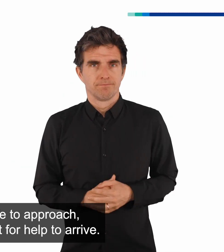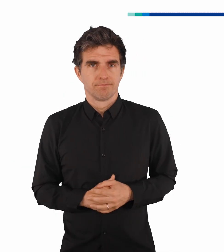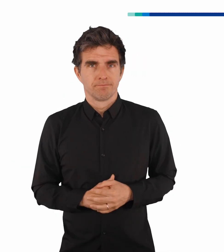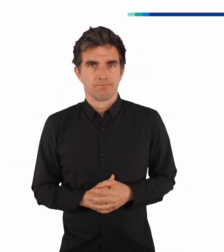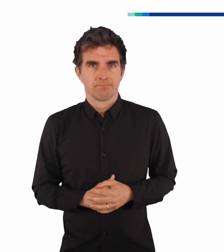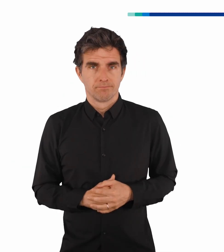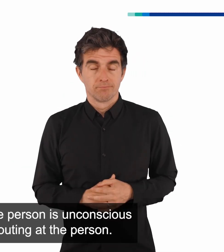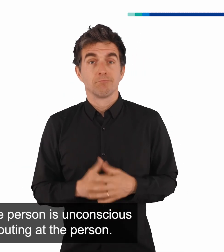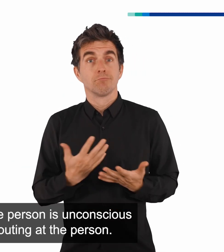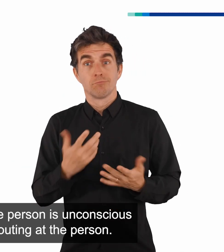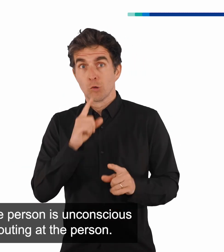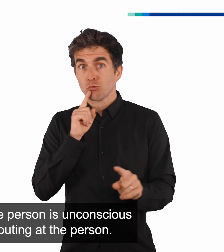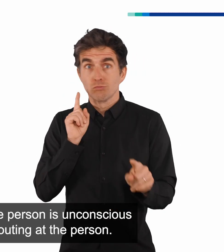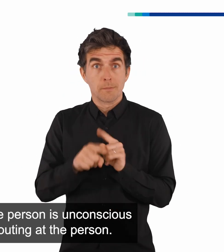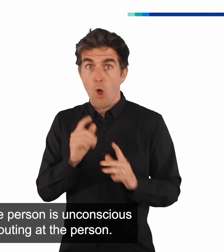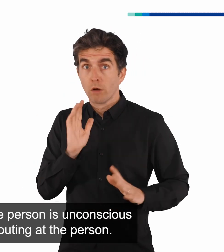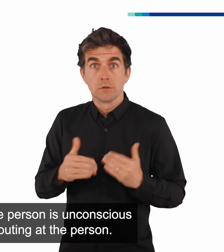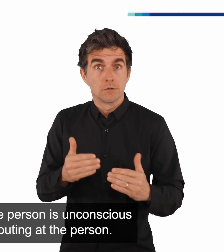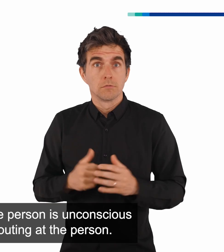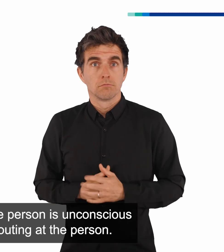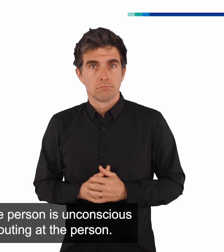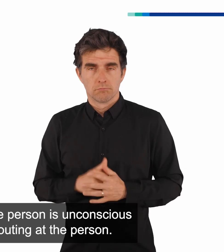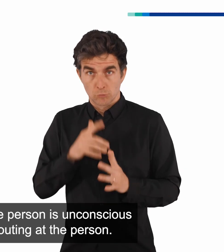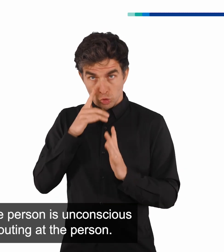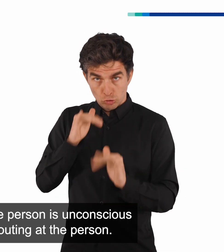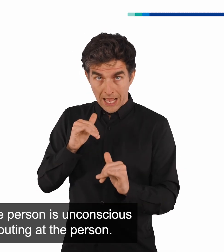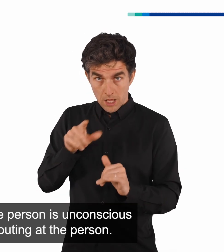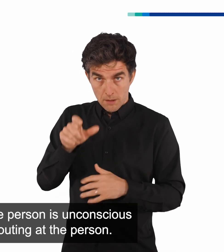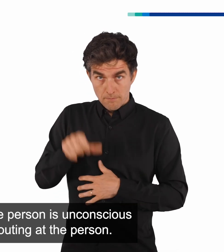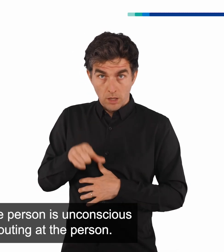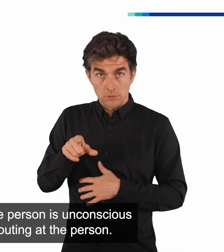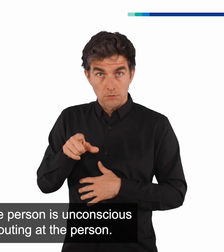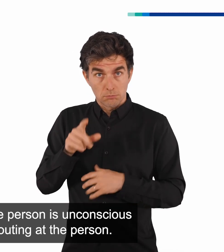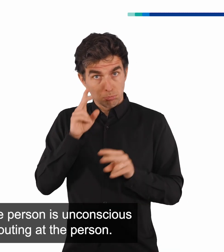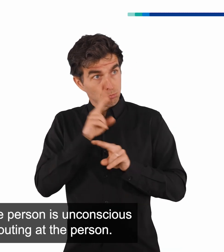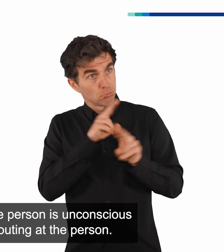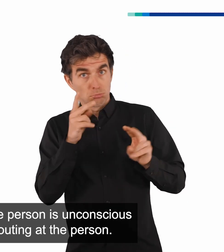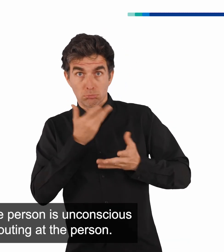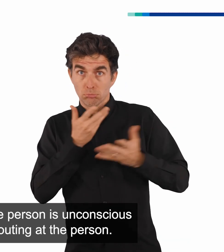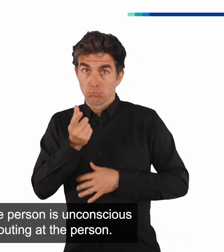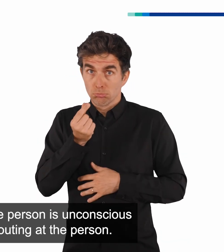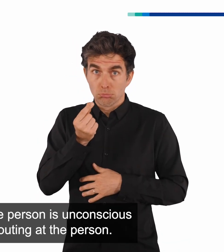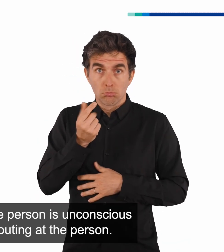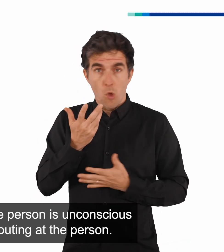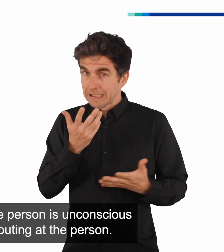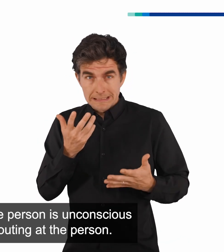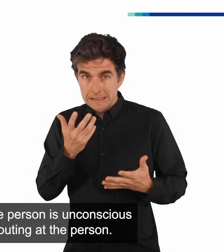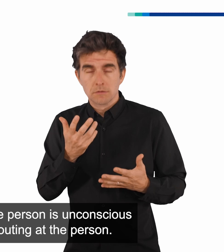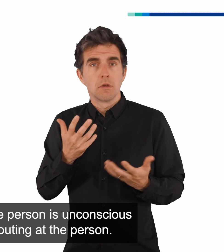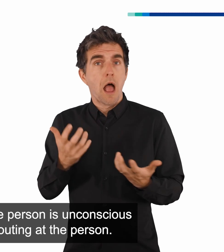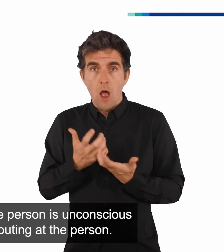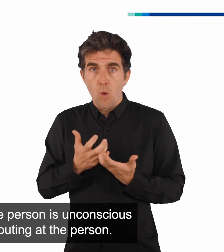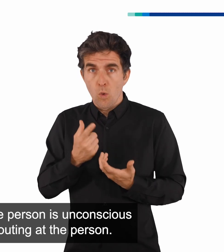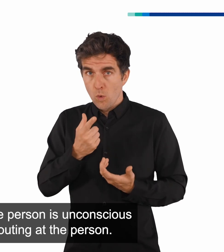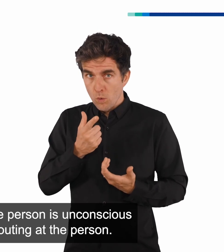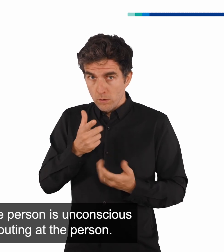Response. Check if the person is unconscious by shaking and shouting at the person. Give them a command